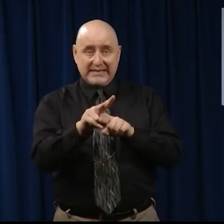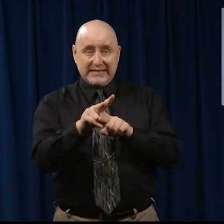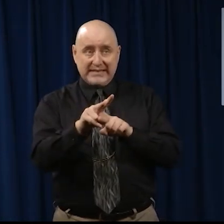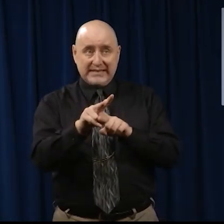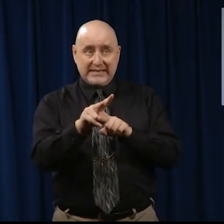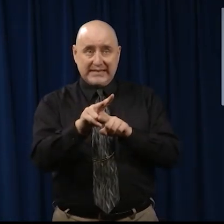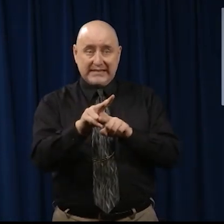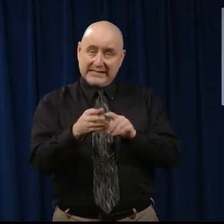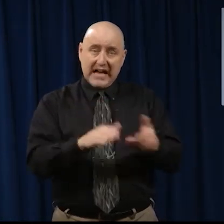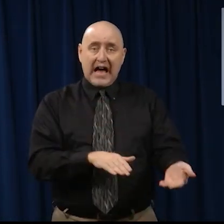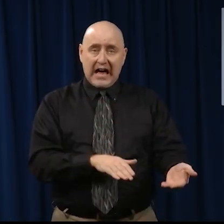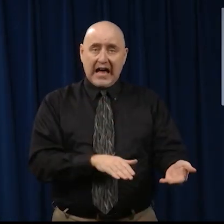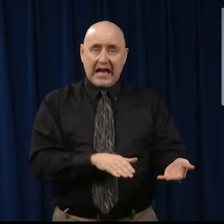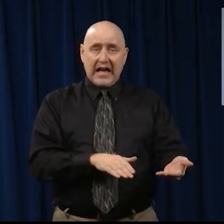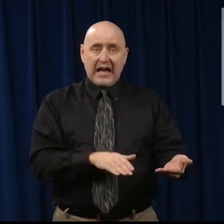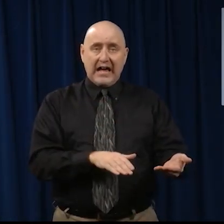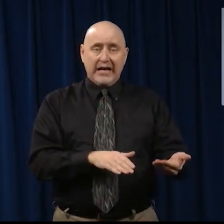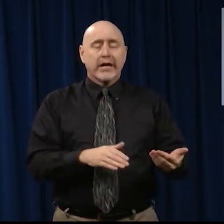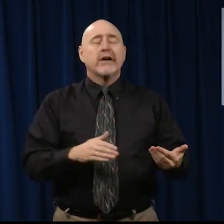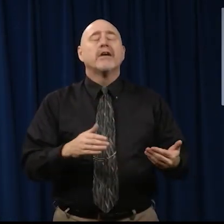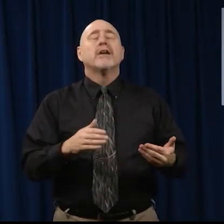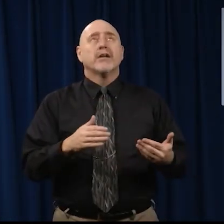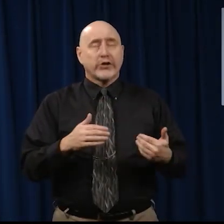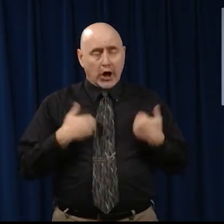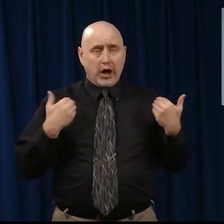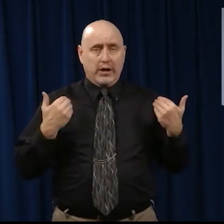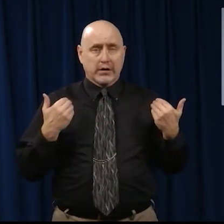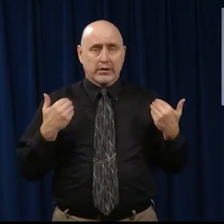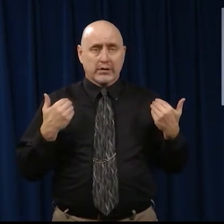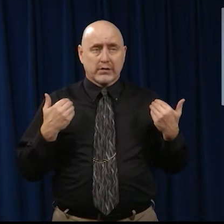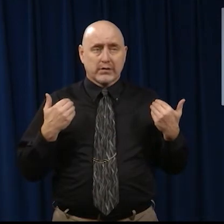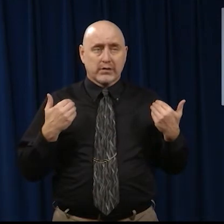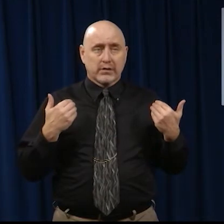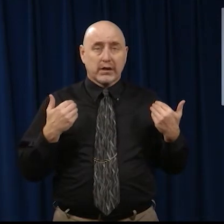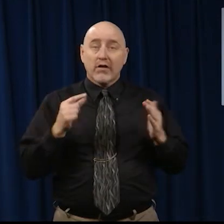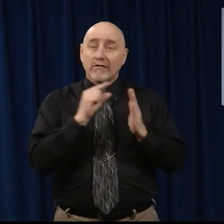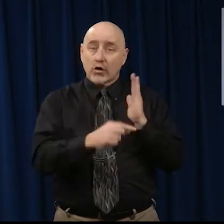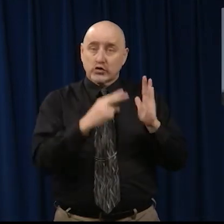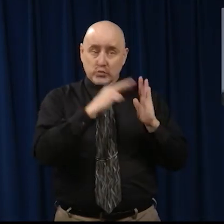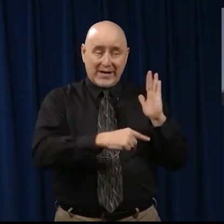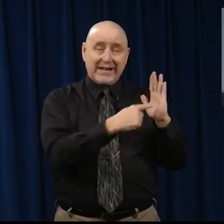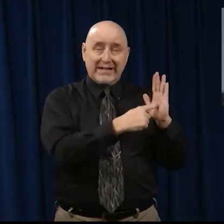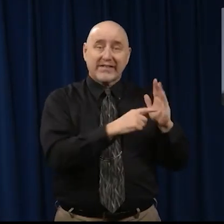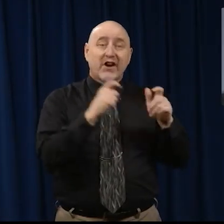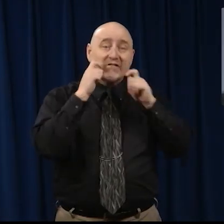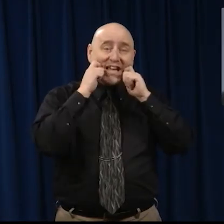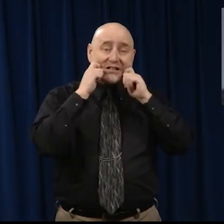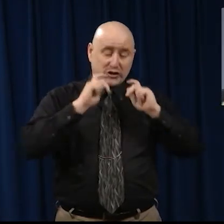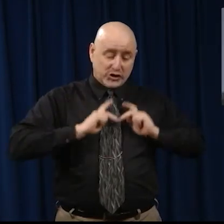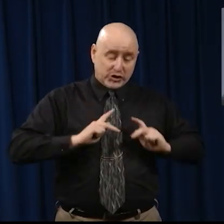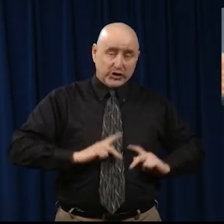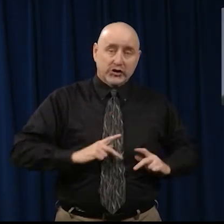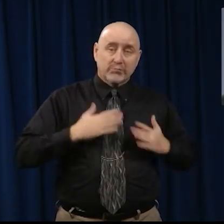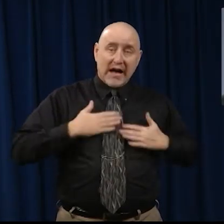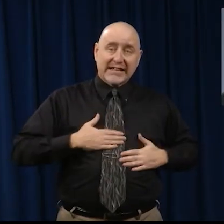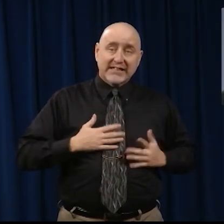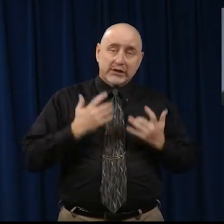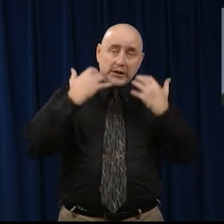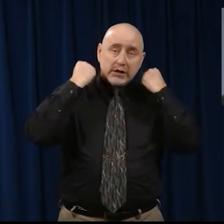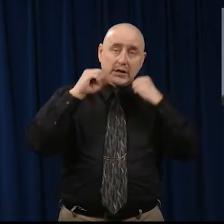HIV die at a very, very young age. That verse that we read, their flesh and their body is